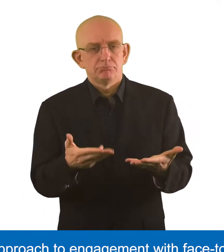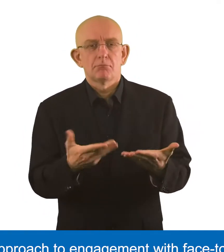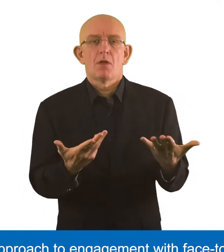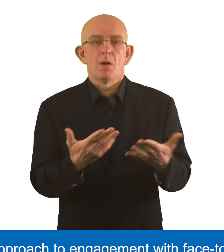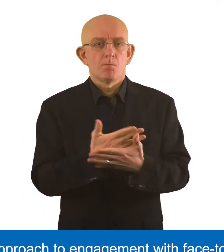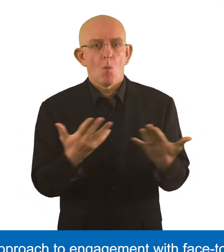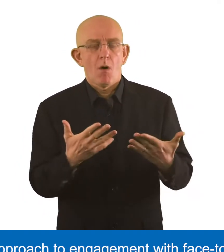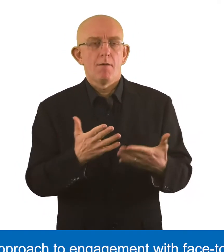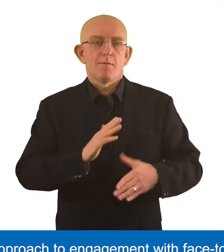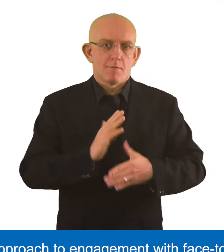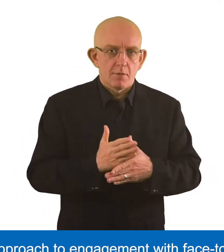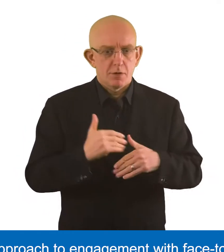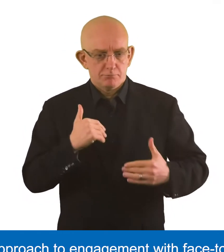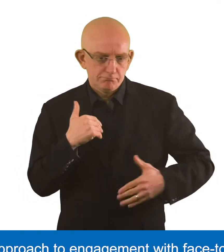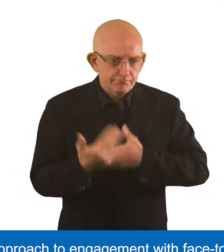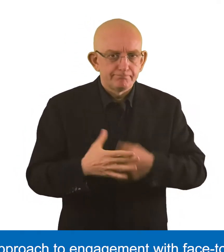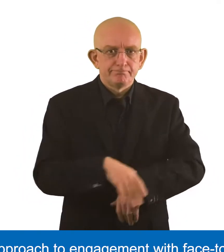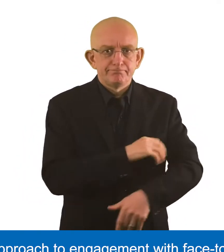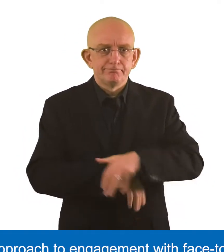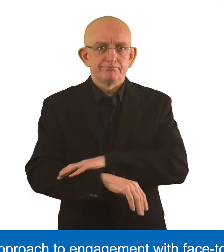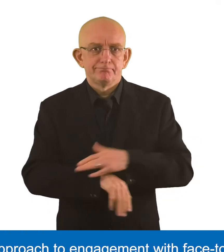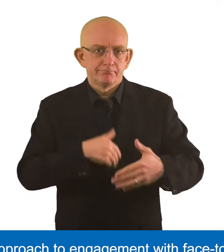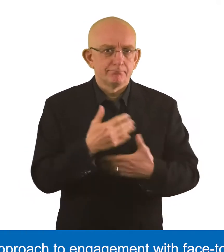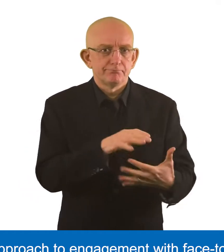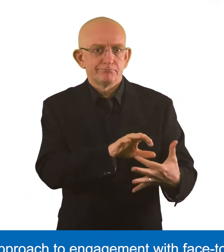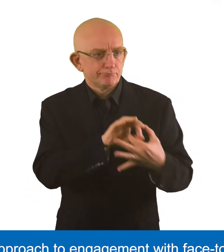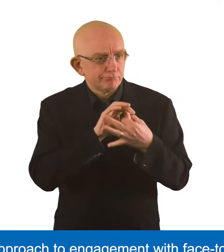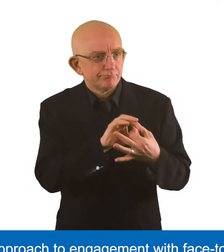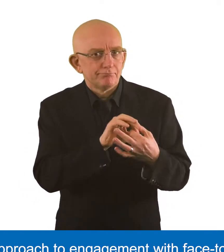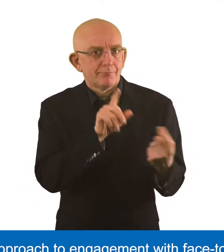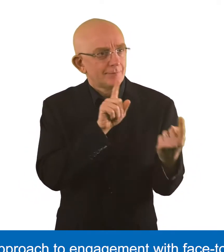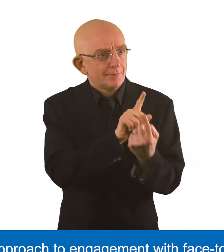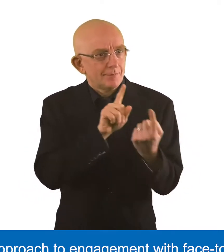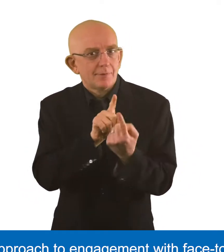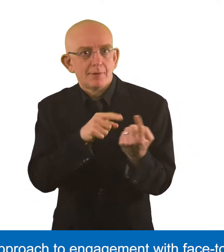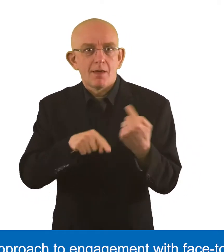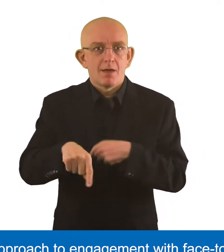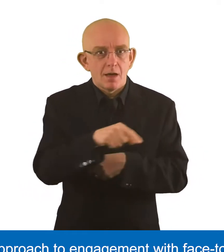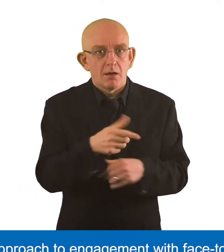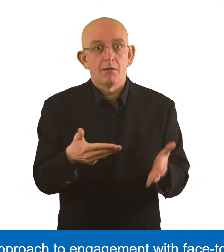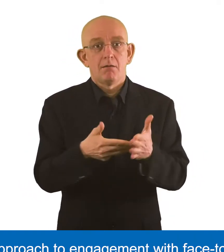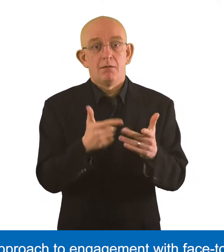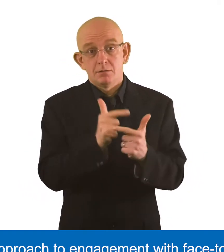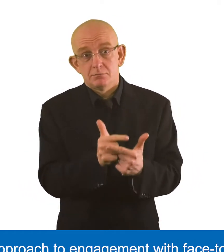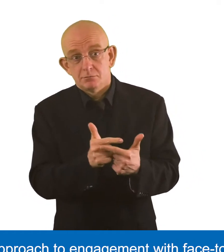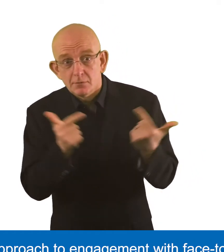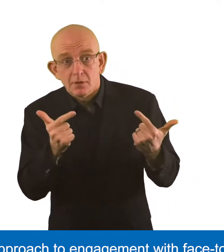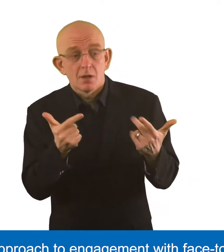A more proactive approach to engagement with face-to-face meetings, virtual meetings, digital communication, and